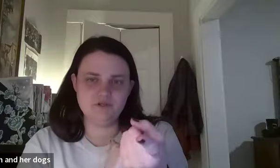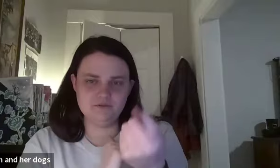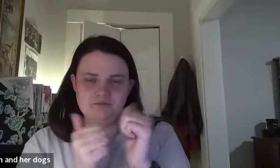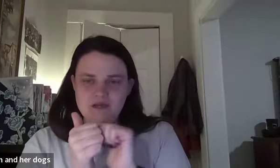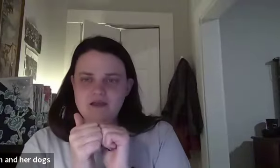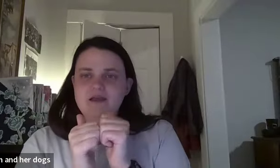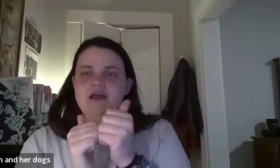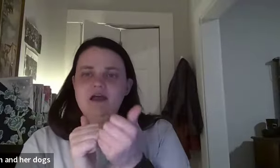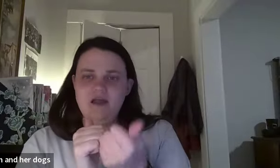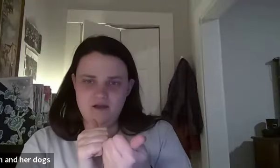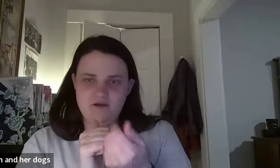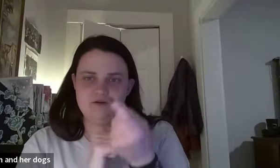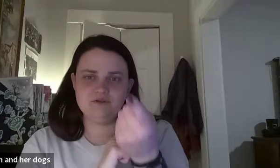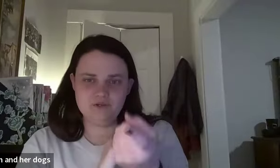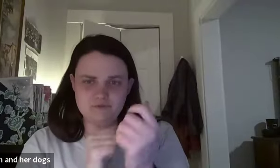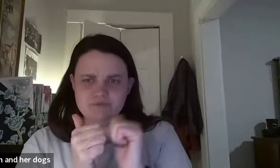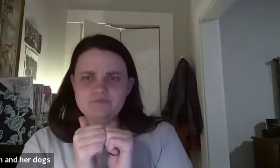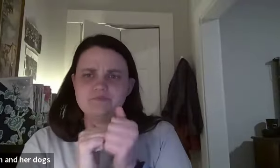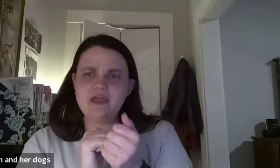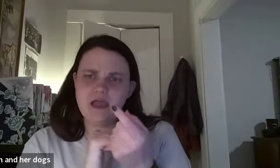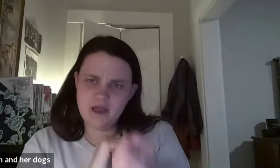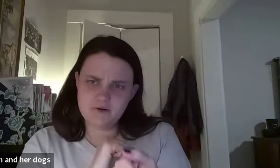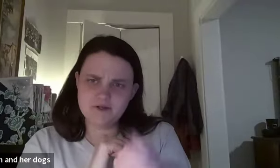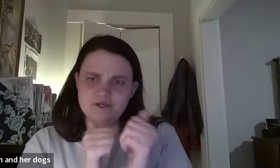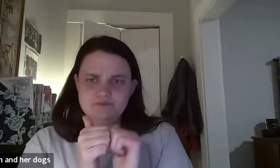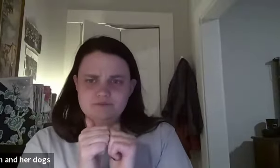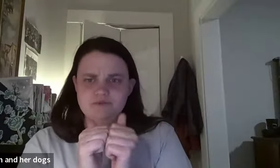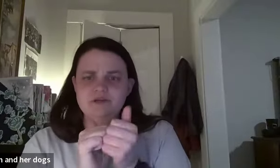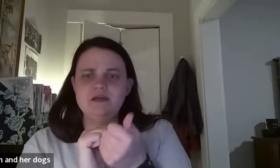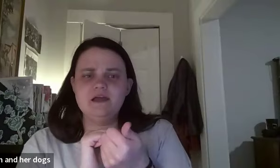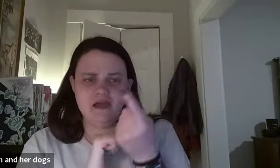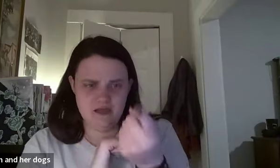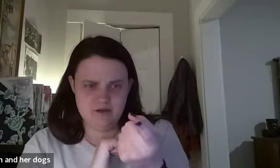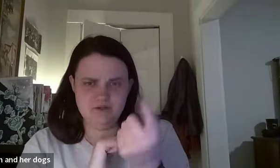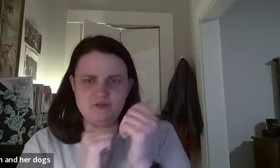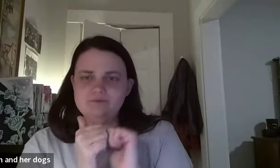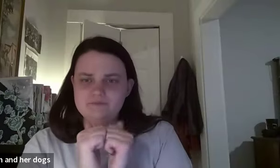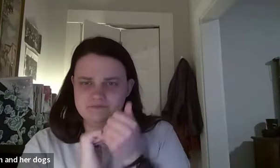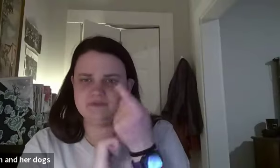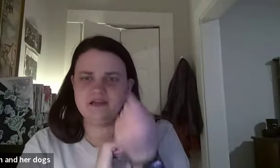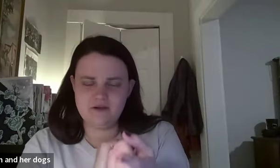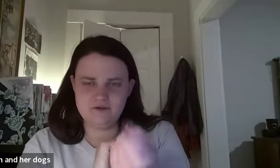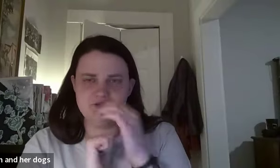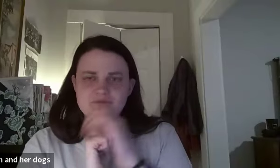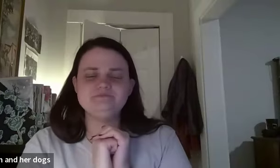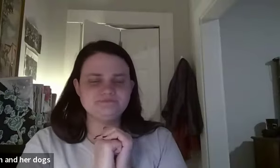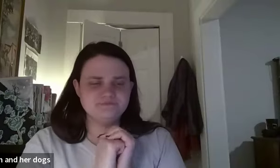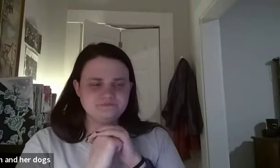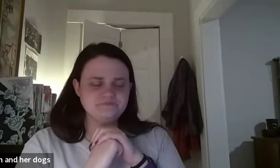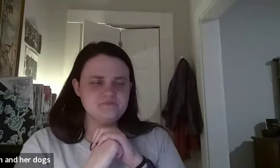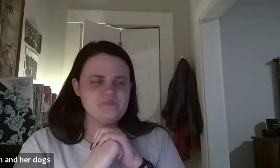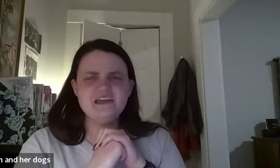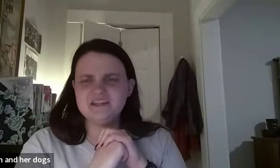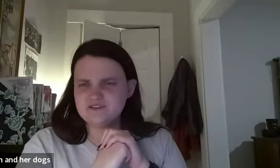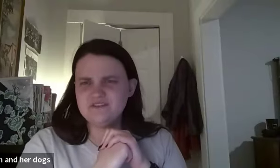you. How you. How are you? How you? How you? And I do think